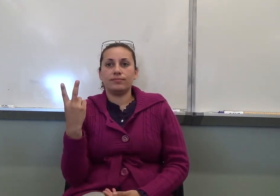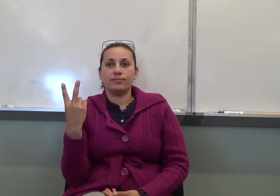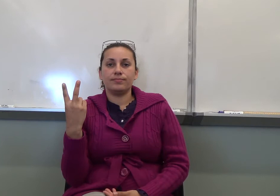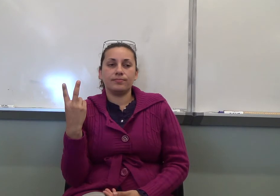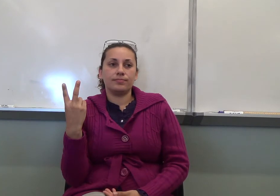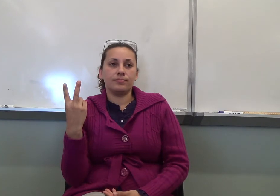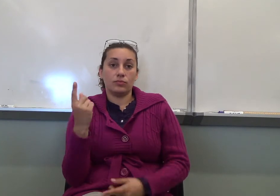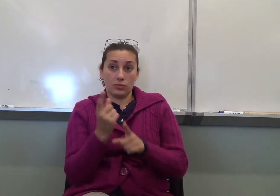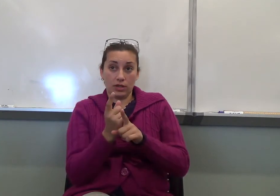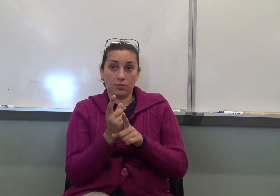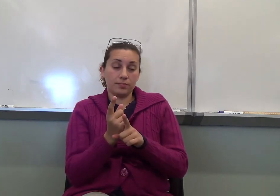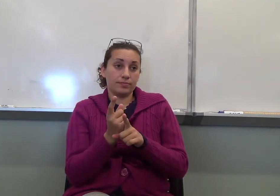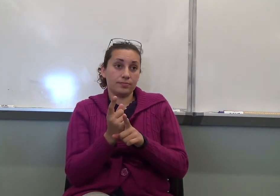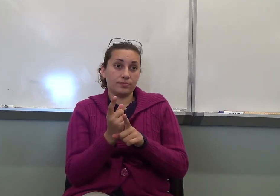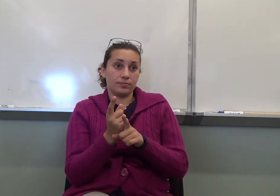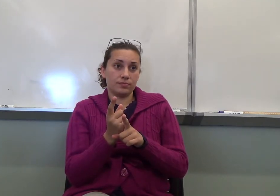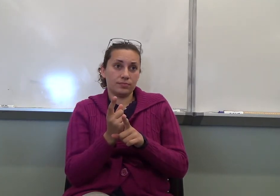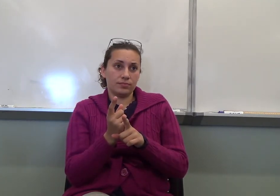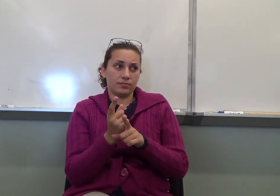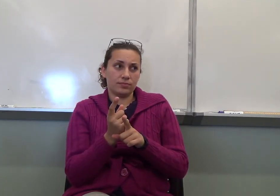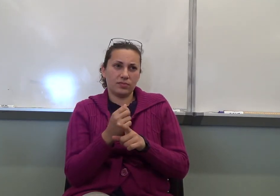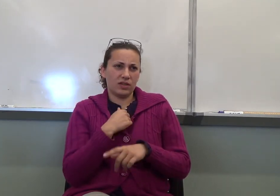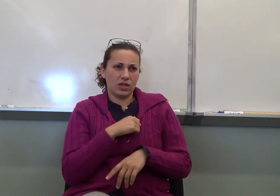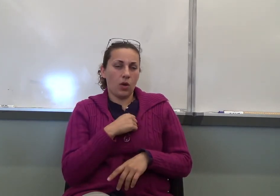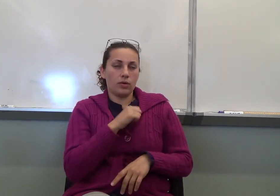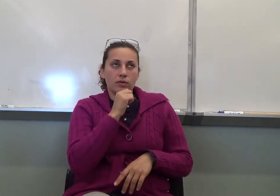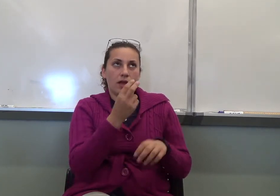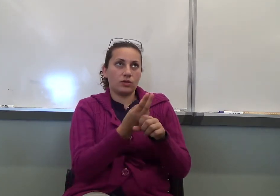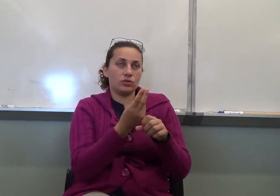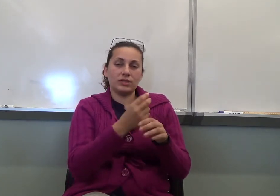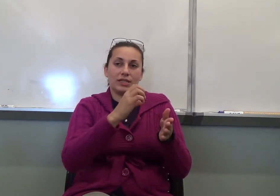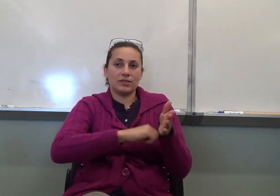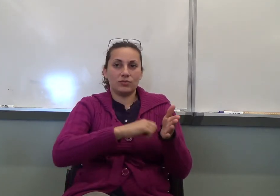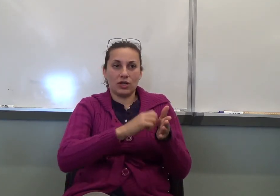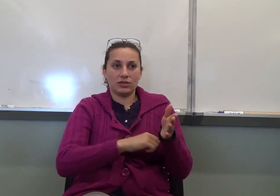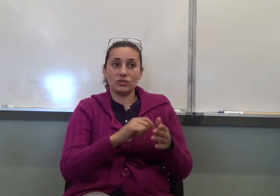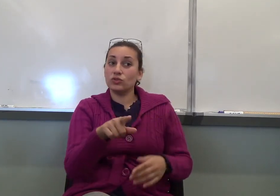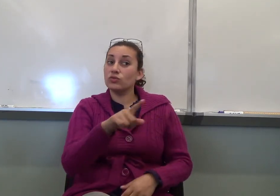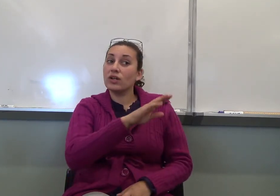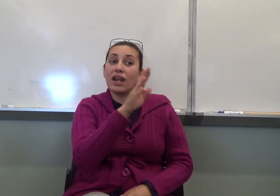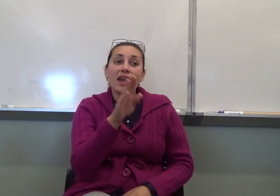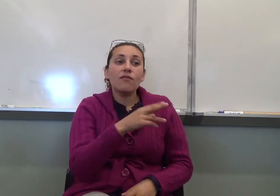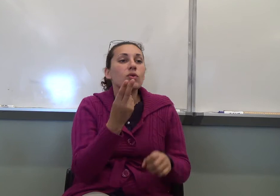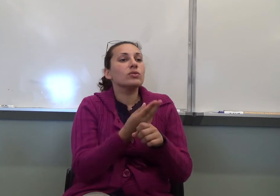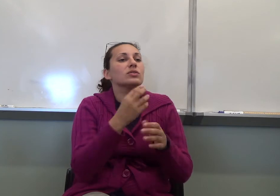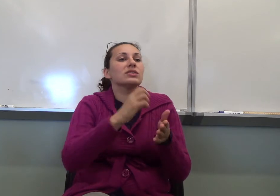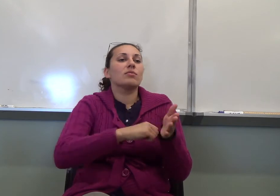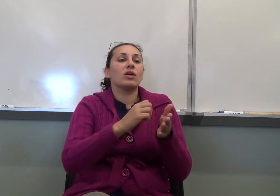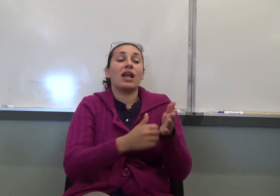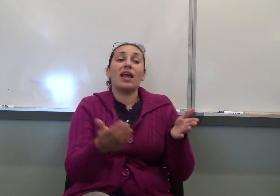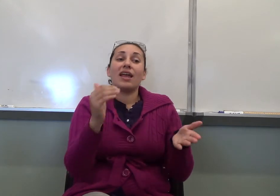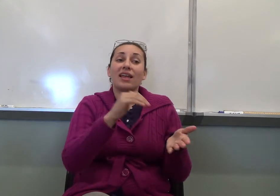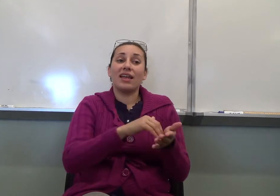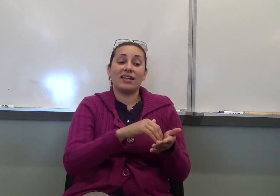All right? Sorry, we don't do subtraction anymore. Imagine that. You're never going to do subtraction again in this class or any other math class you